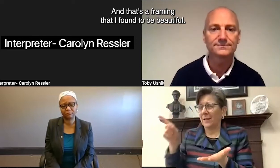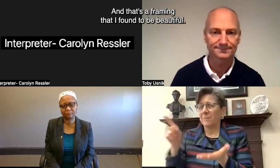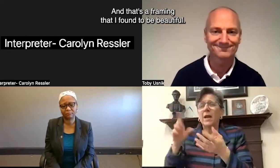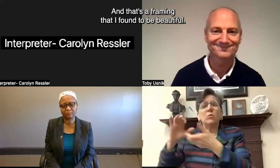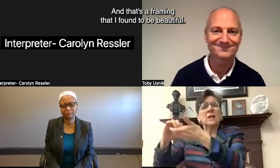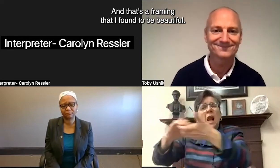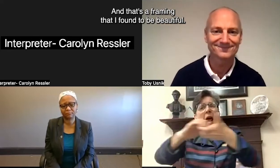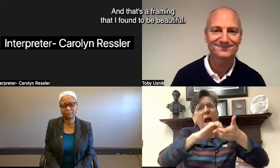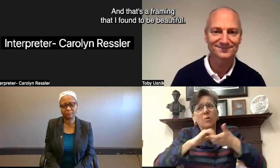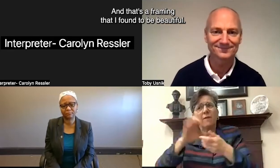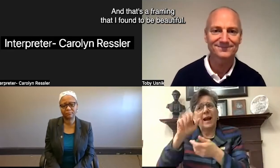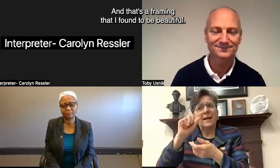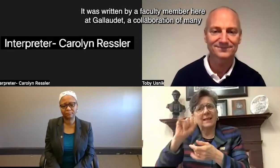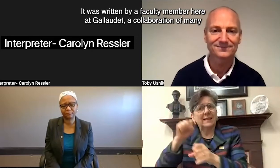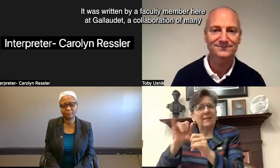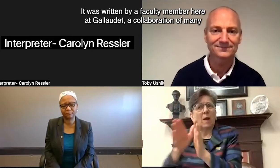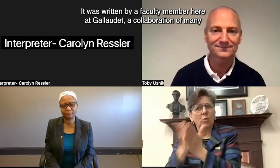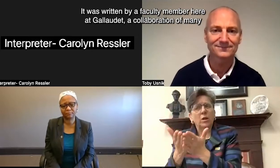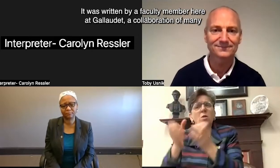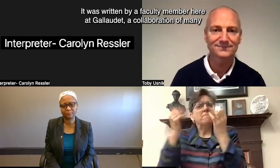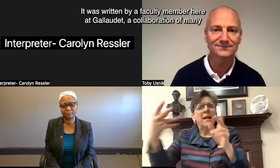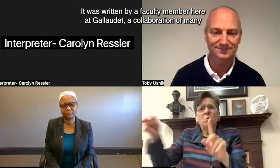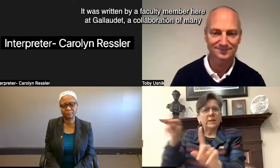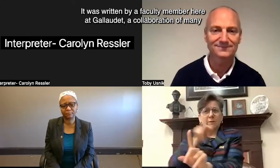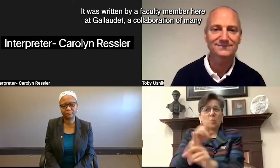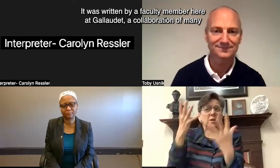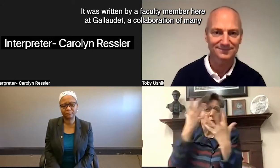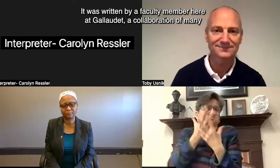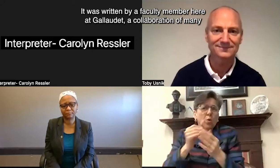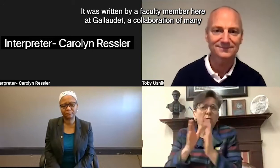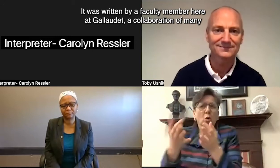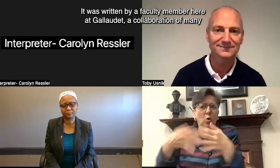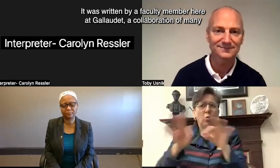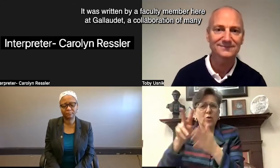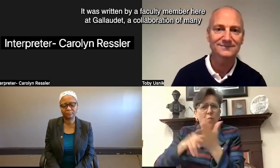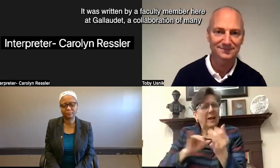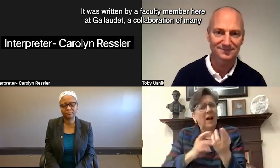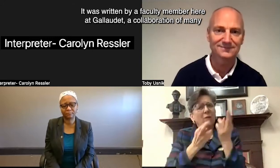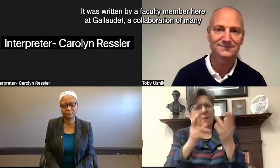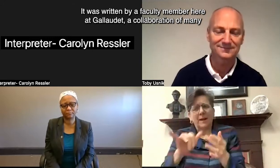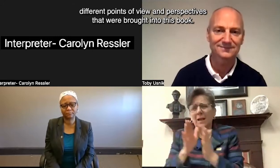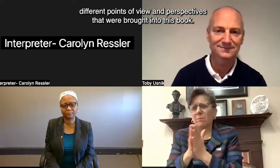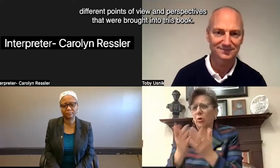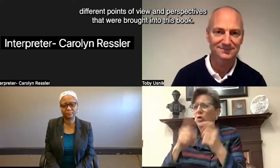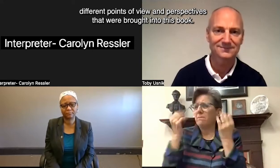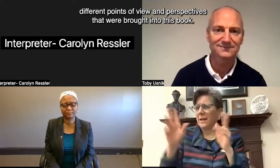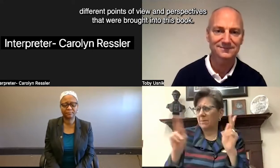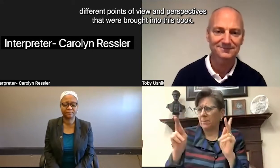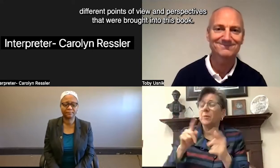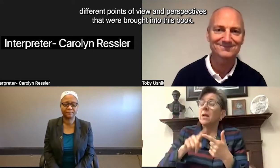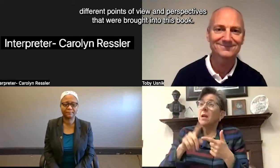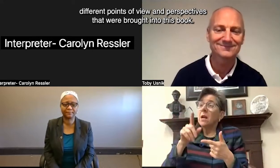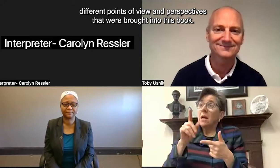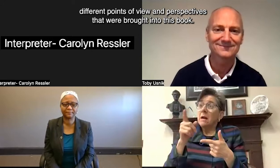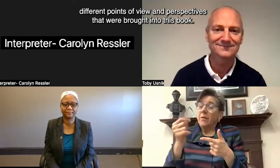beautiful. was written by a faculty member here at Gallaudet, a collaboration of many different points of view and perspectives that were brought into this book. It's a